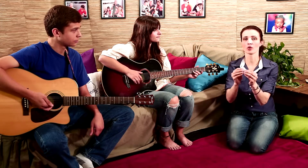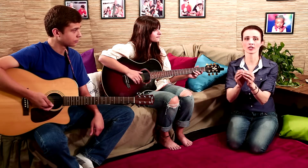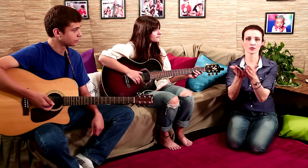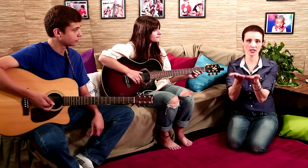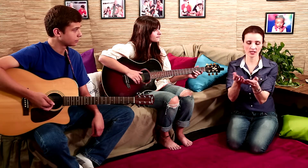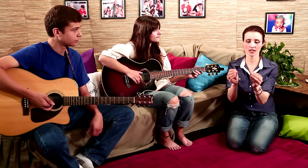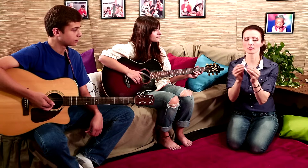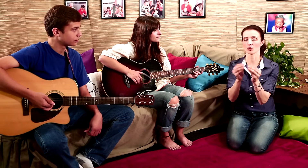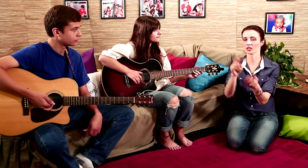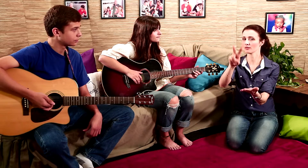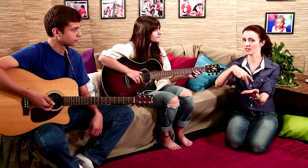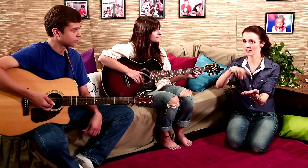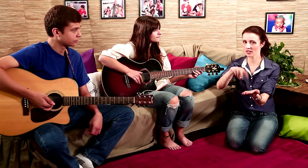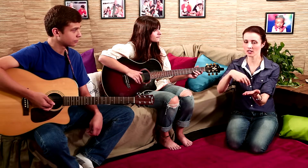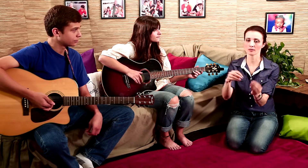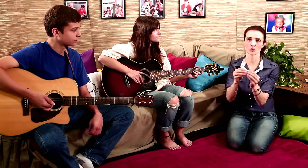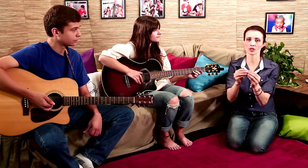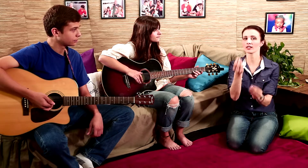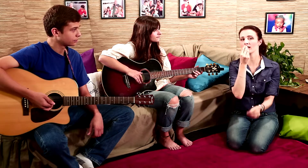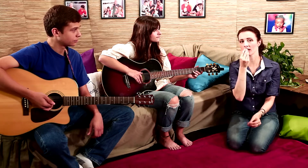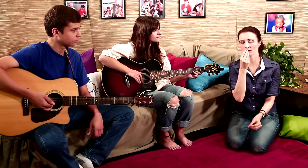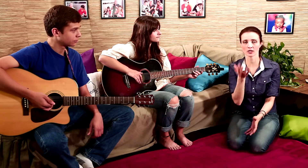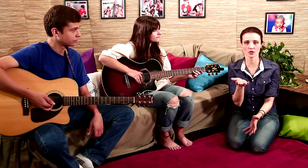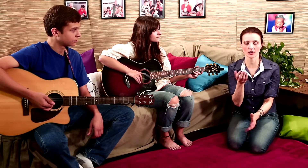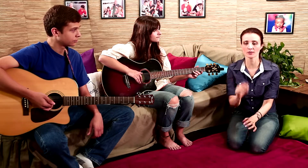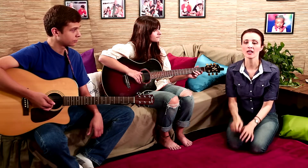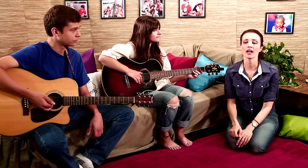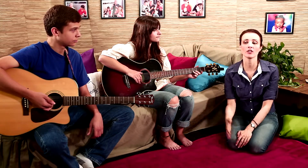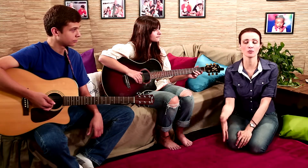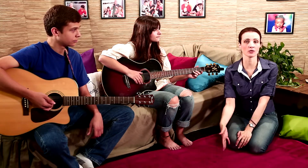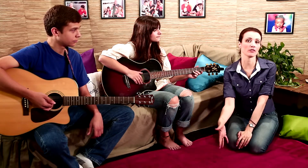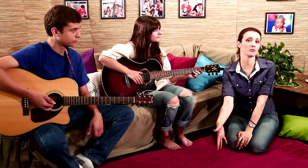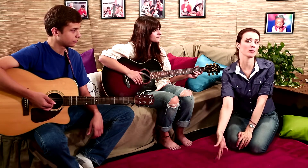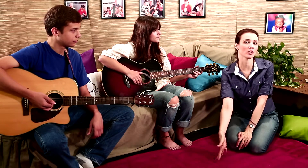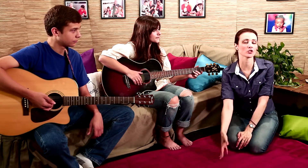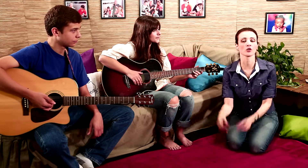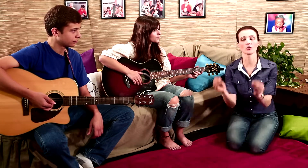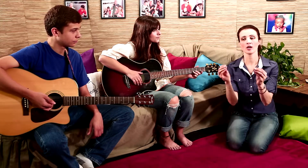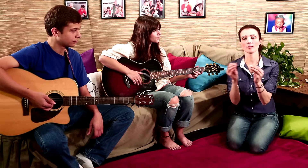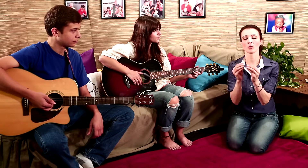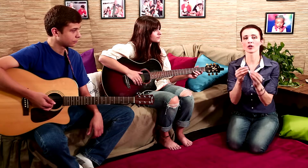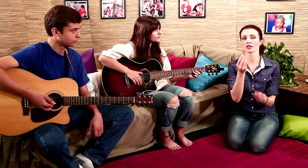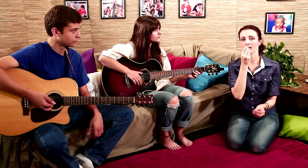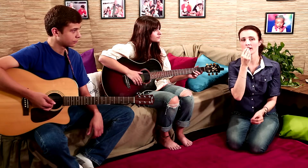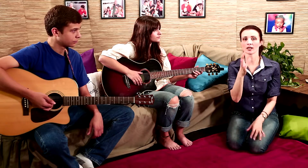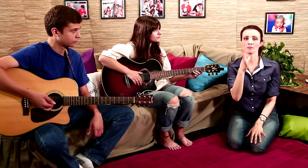more reading, more dancing, more eating, whatever you want, and then you put in whatever the people are. So more eating, mom